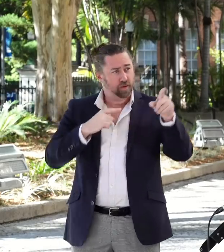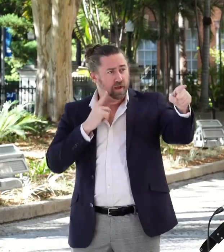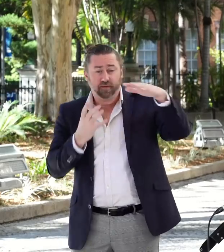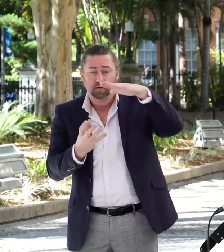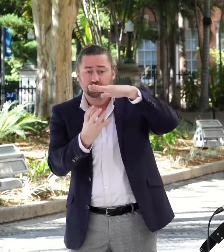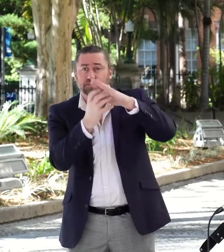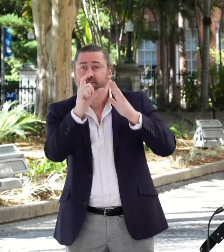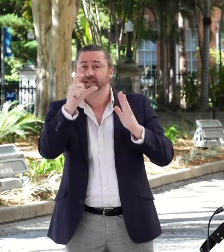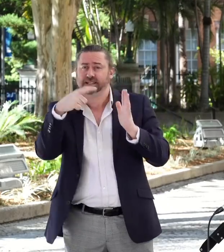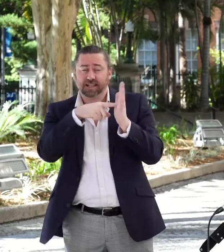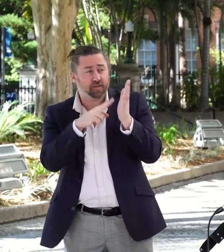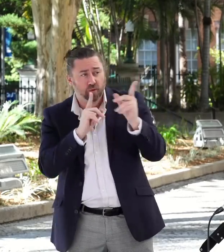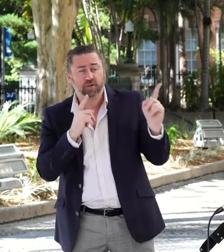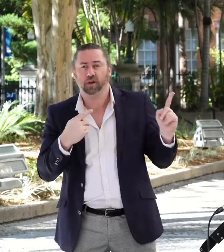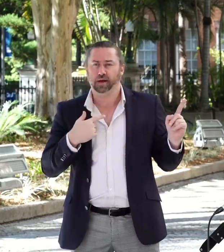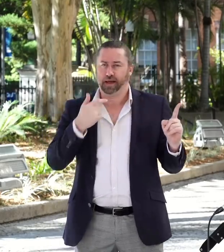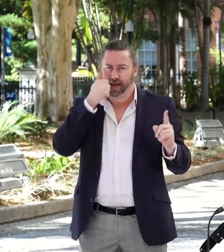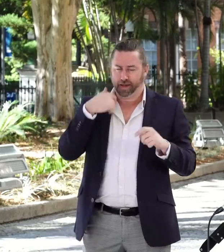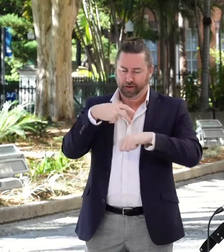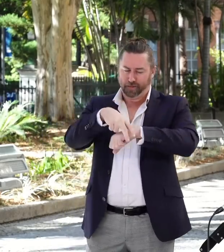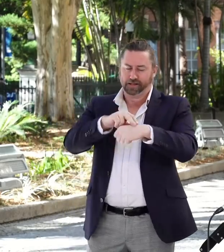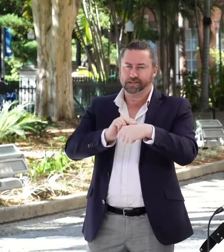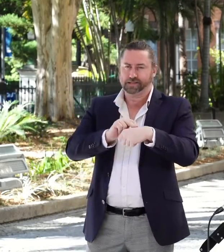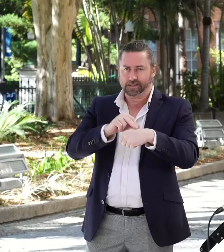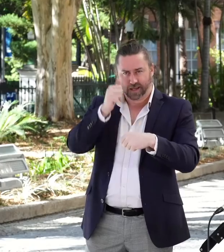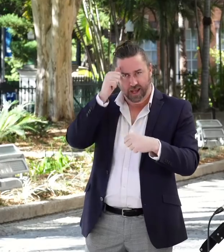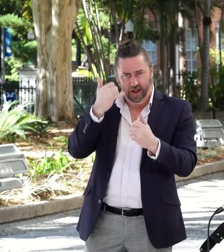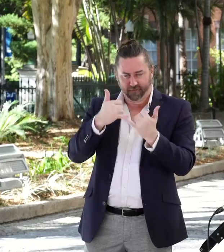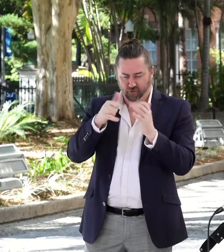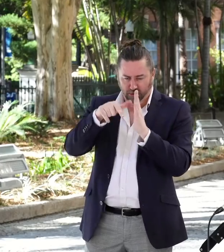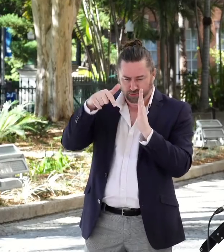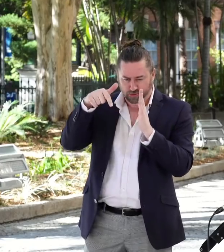We do what we always do in our investigations. We're very thorough.